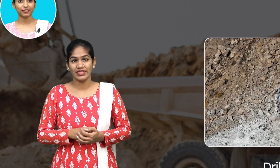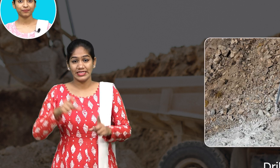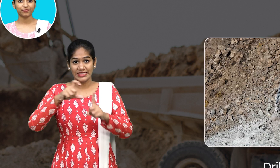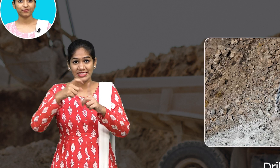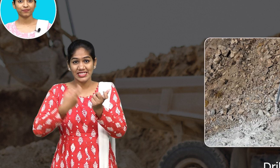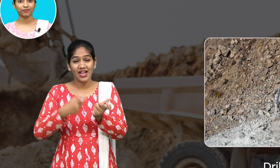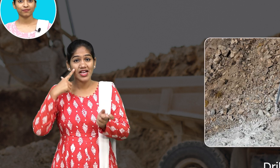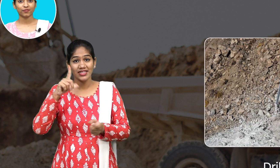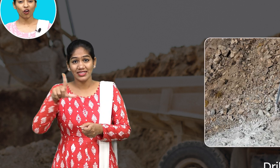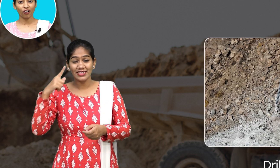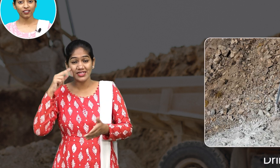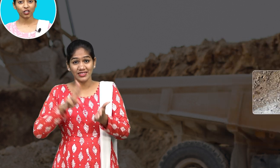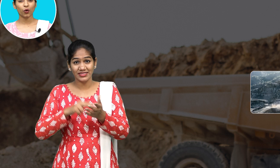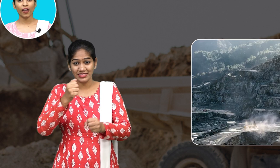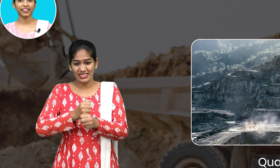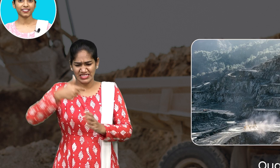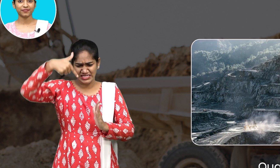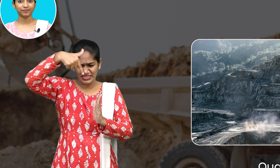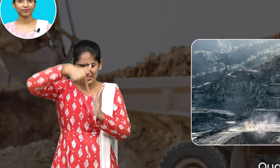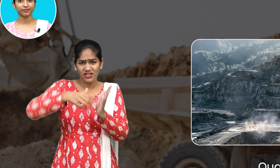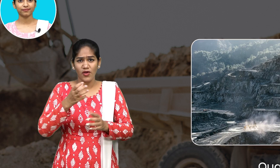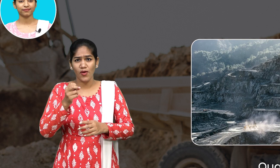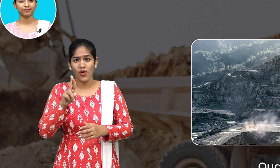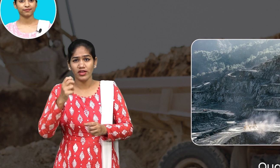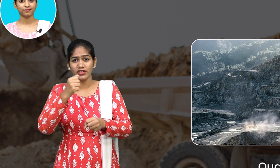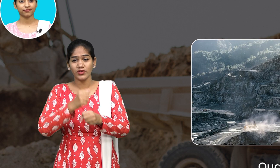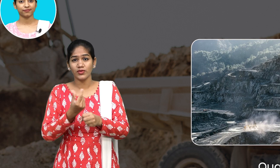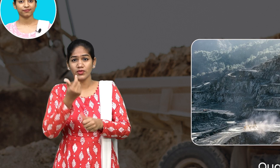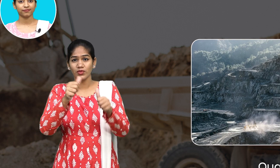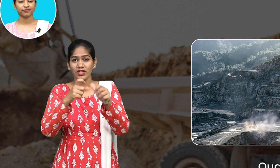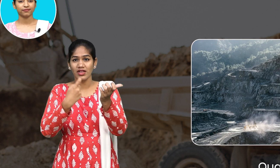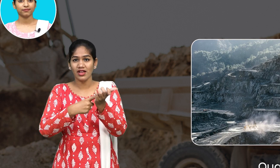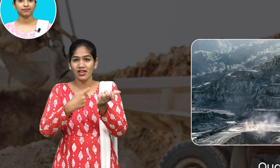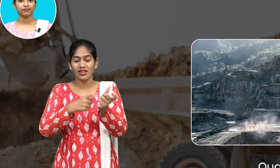drilling or quarrying.